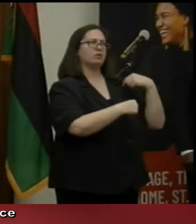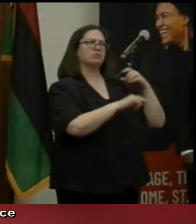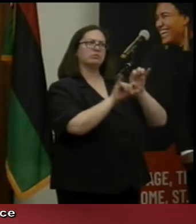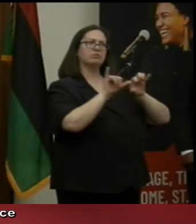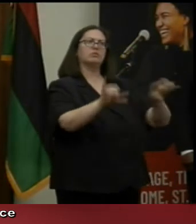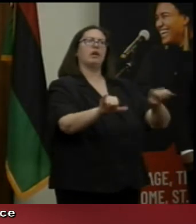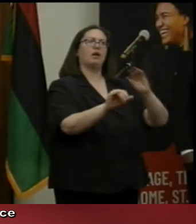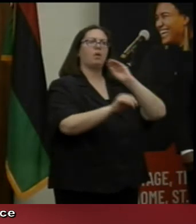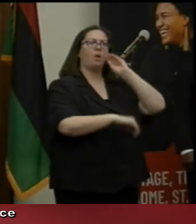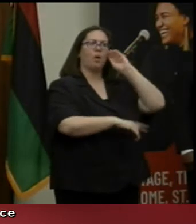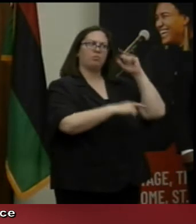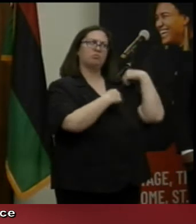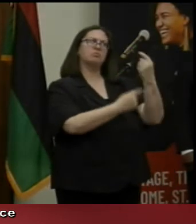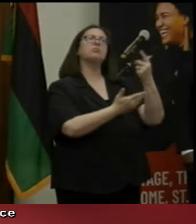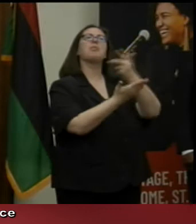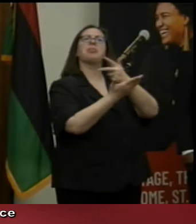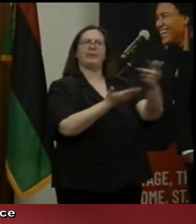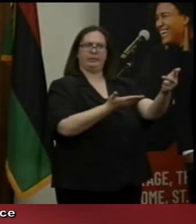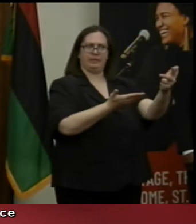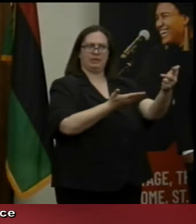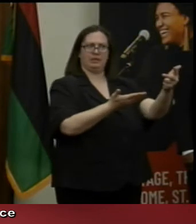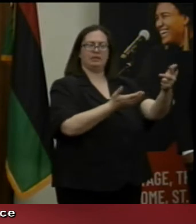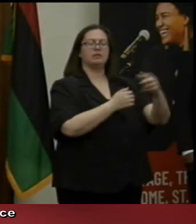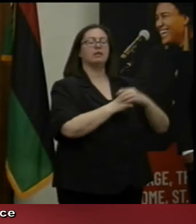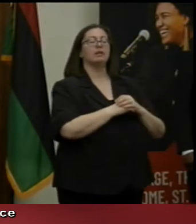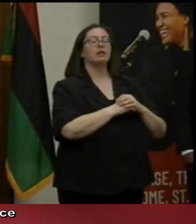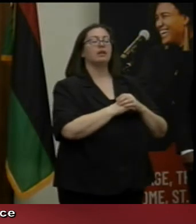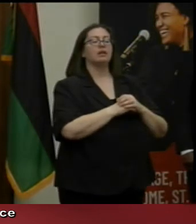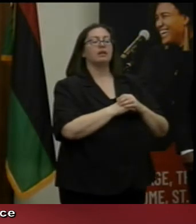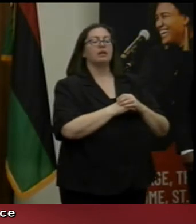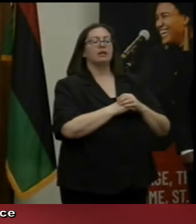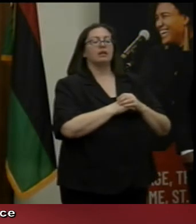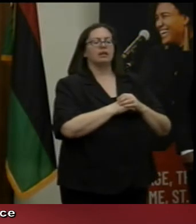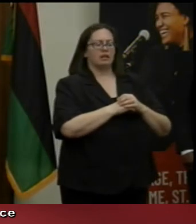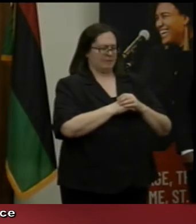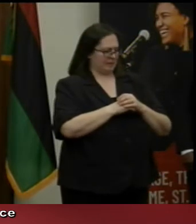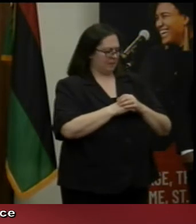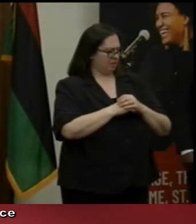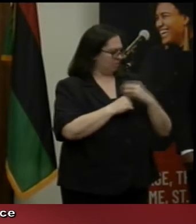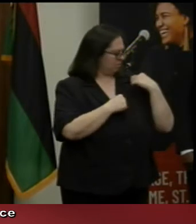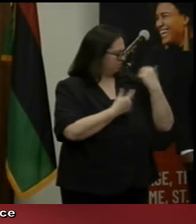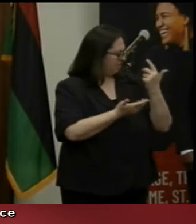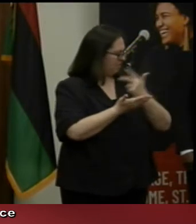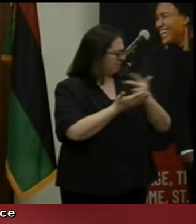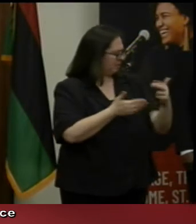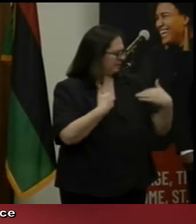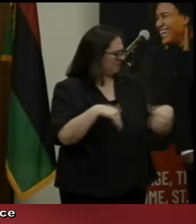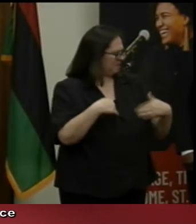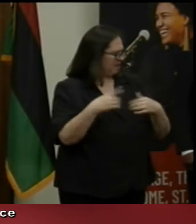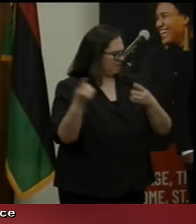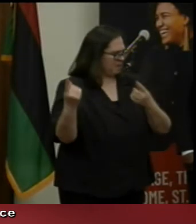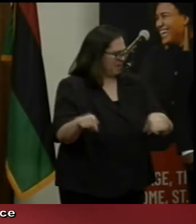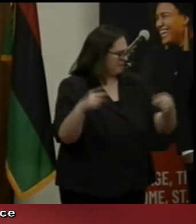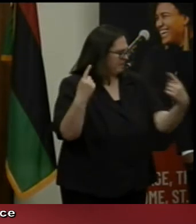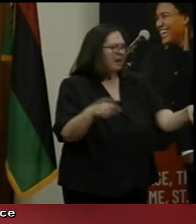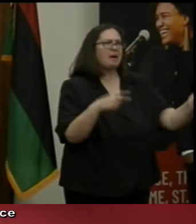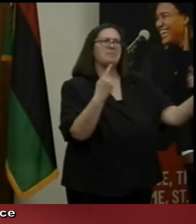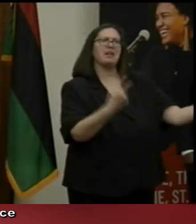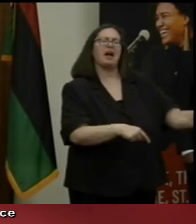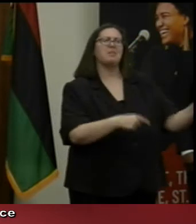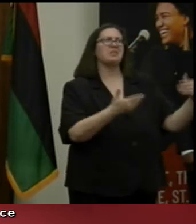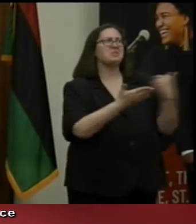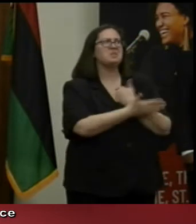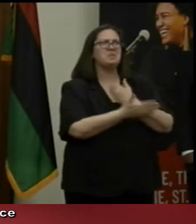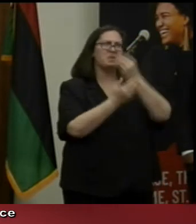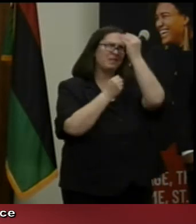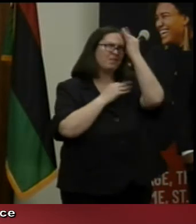weeks. And in that period of time, think about all the things that have happened, how much new information has come